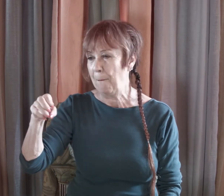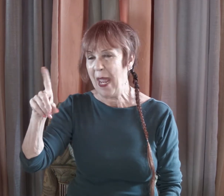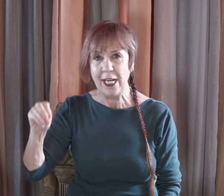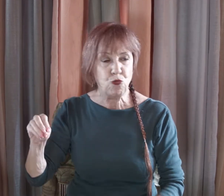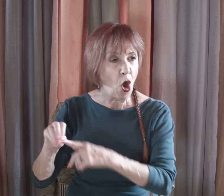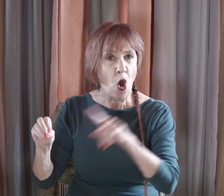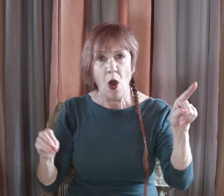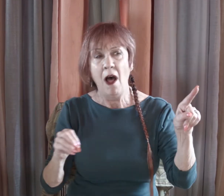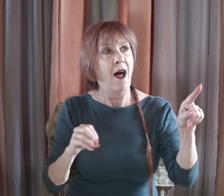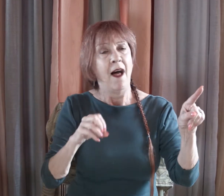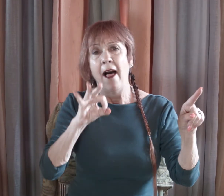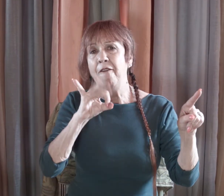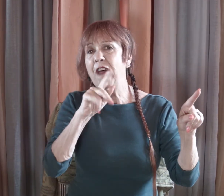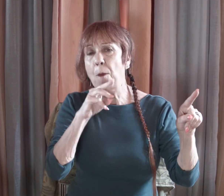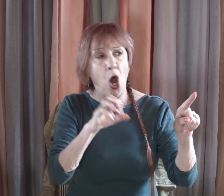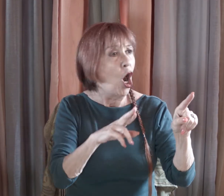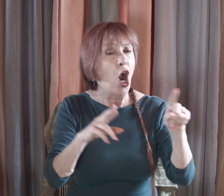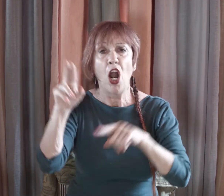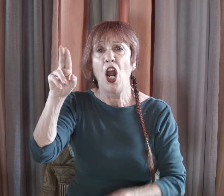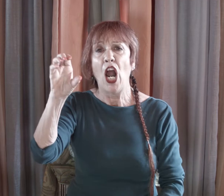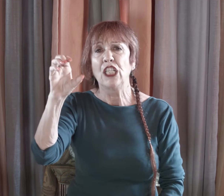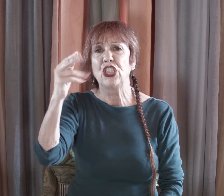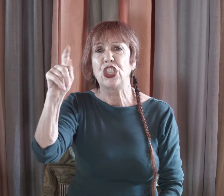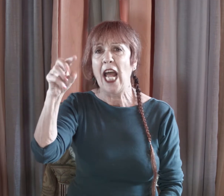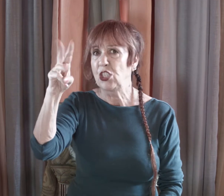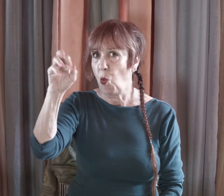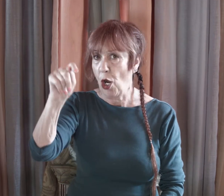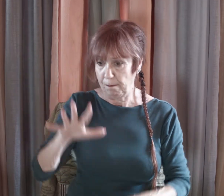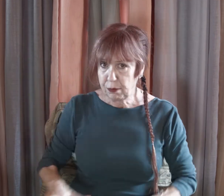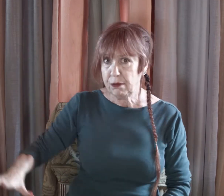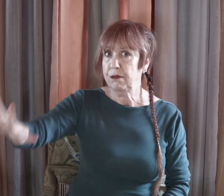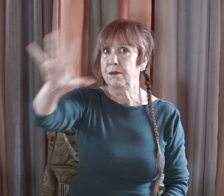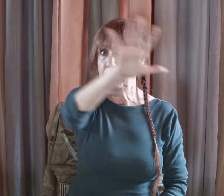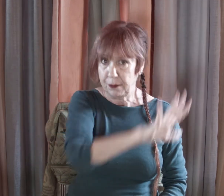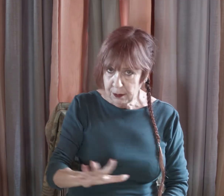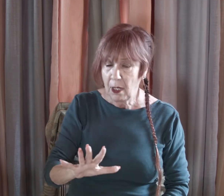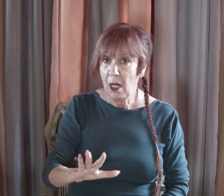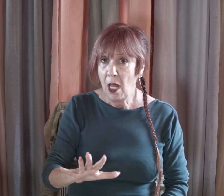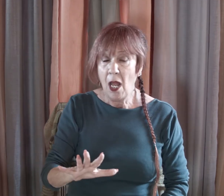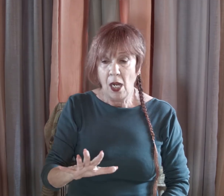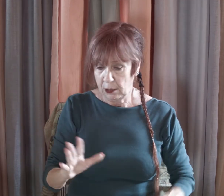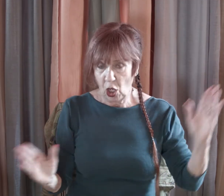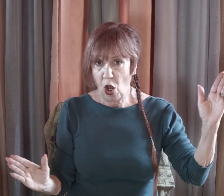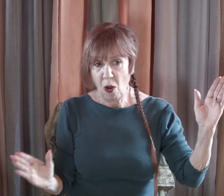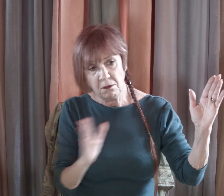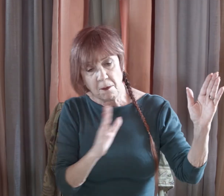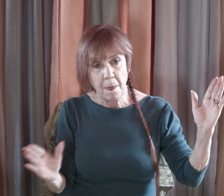harbor area all the way up to Sylmar and Chatsworth in the north. So we cover a lot of territory, but between